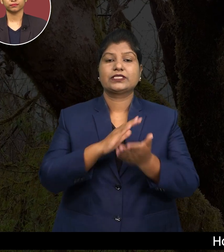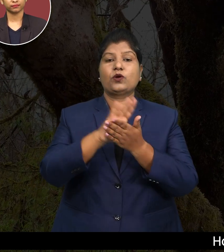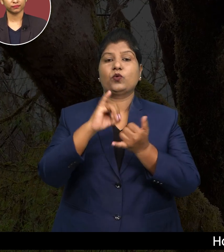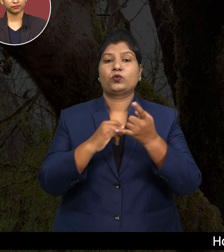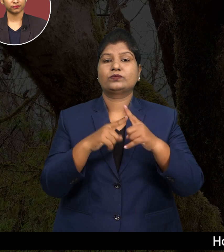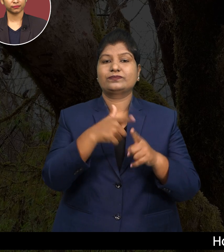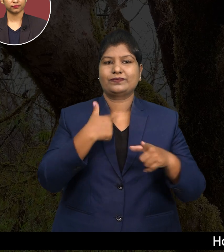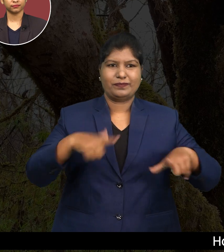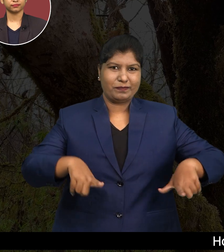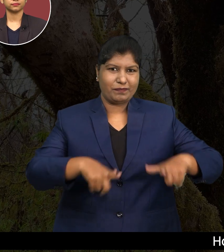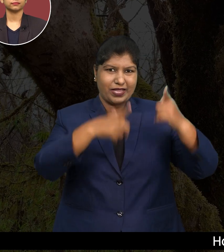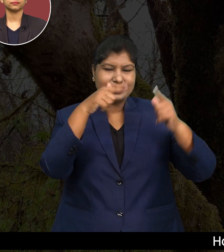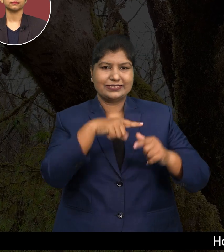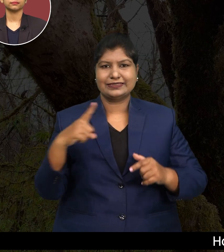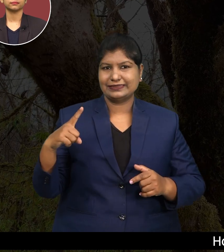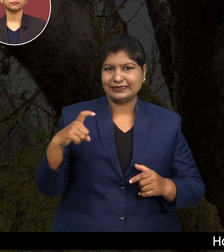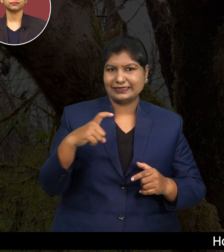host,